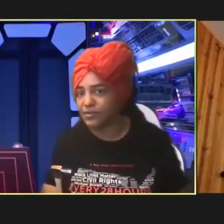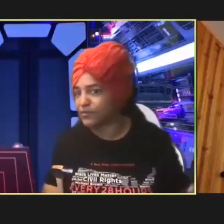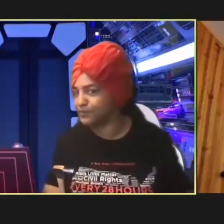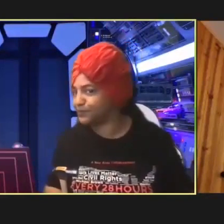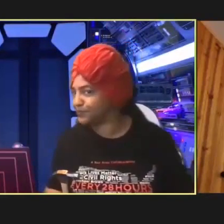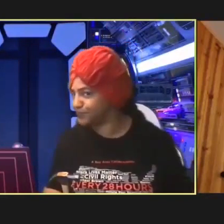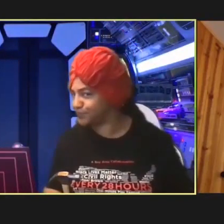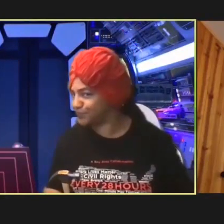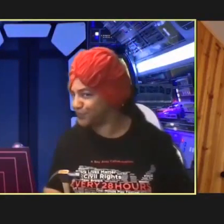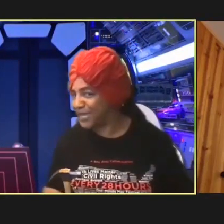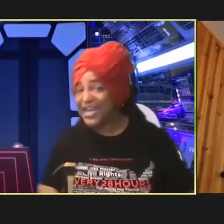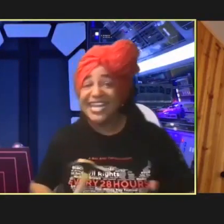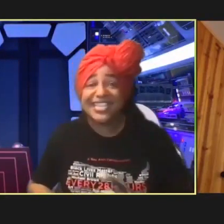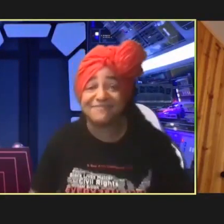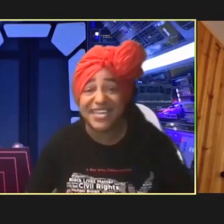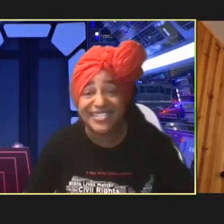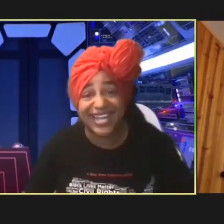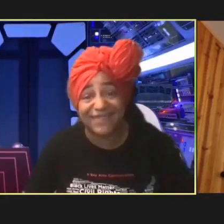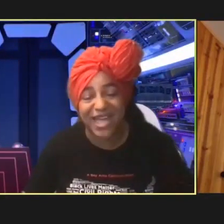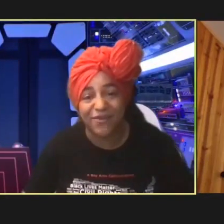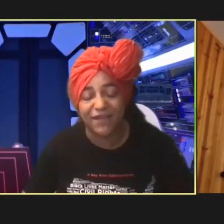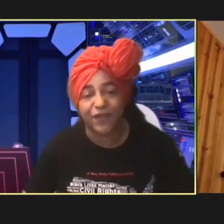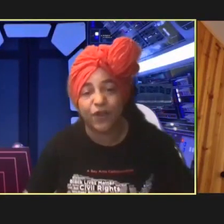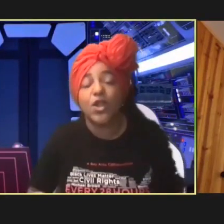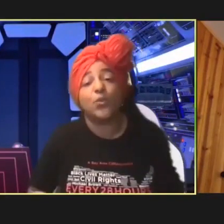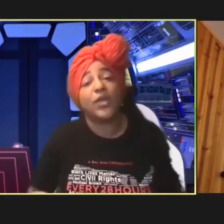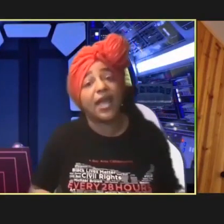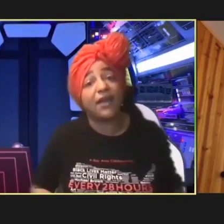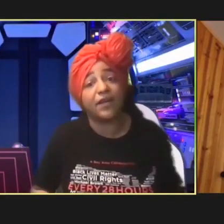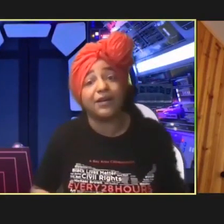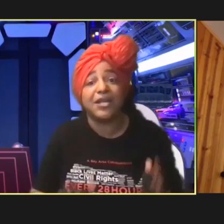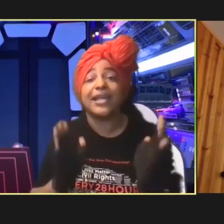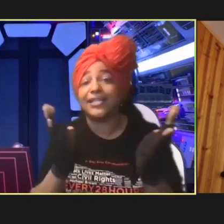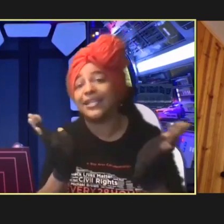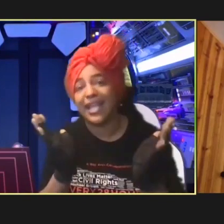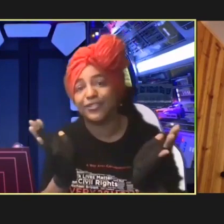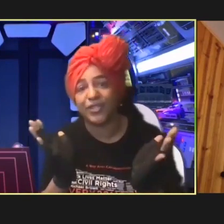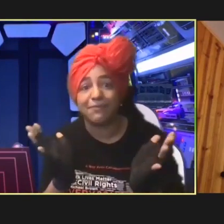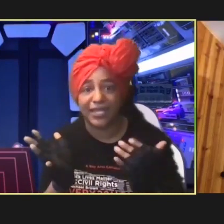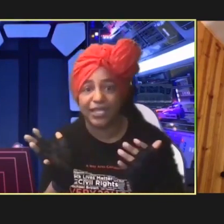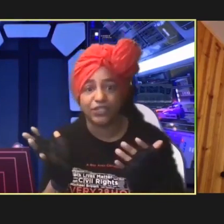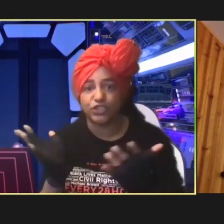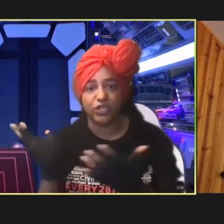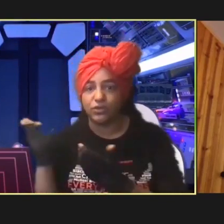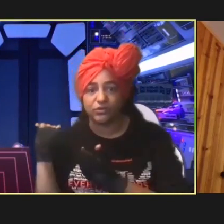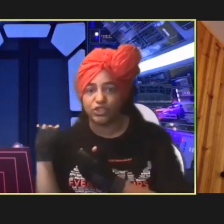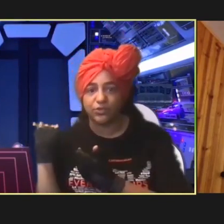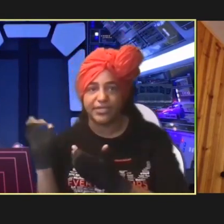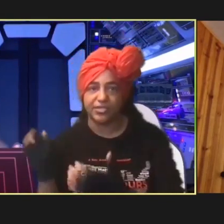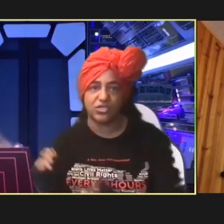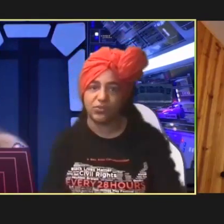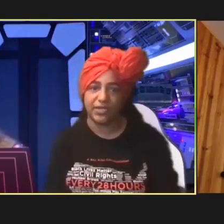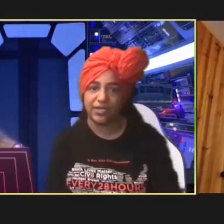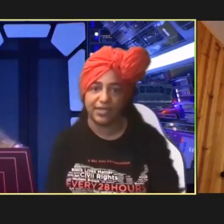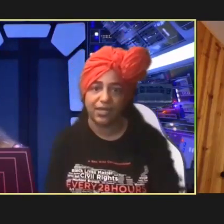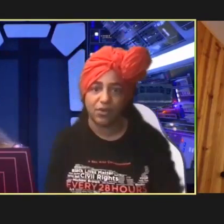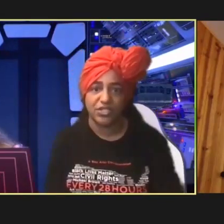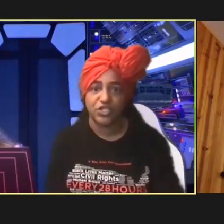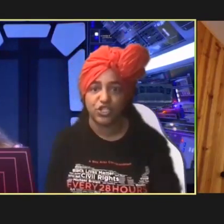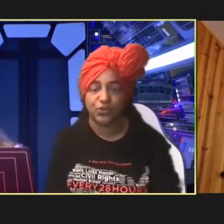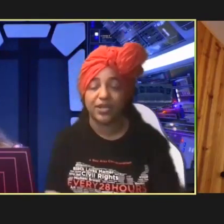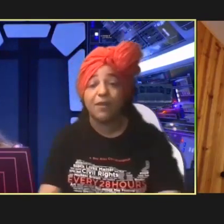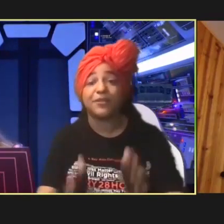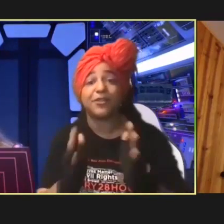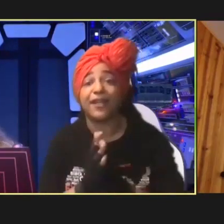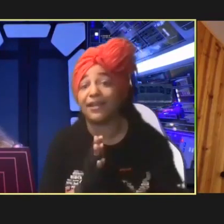naming names. In the meantime, however, we have, and actually I'm making a joke. Chewy didn't do anything.